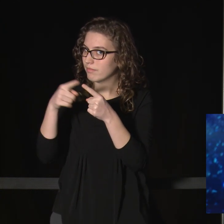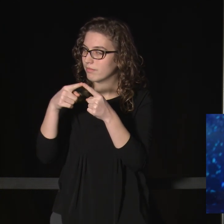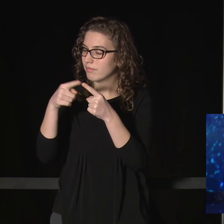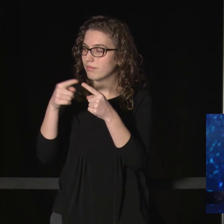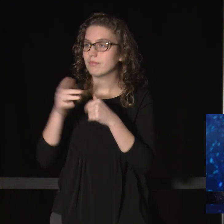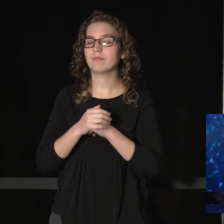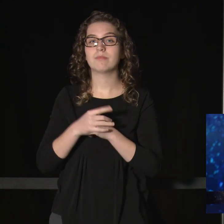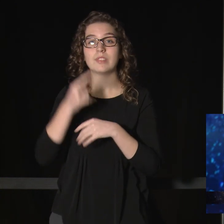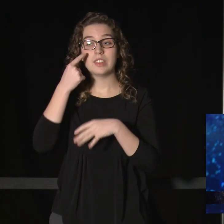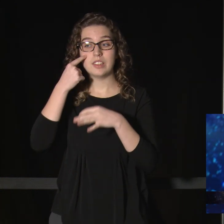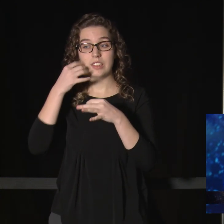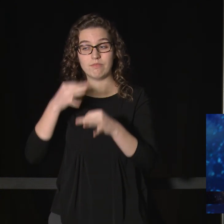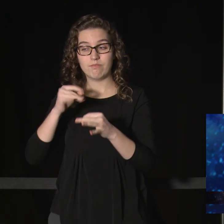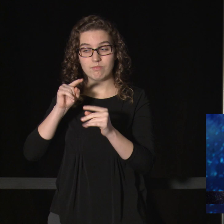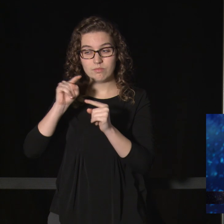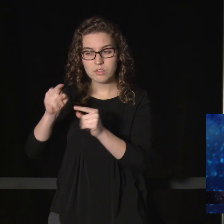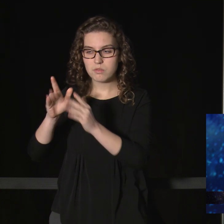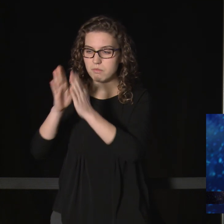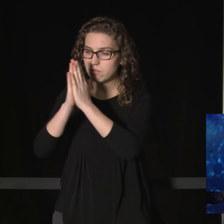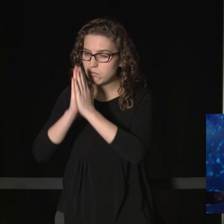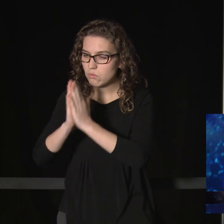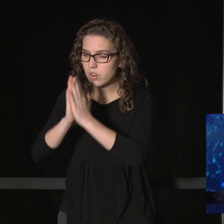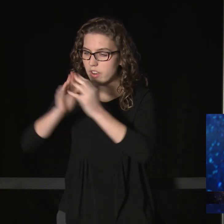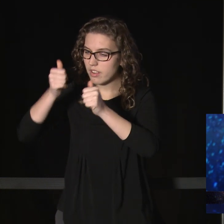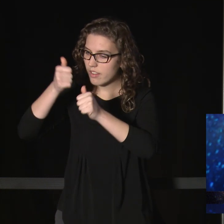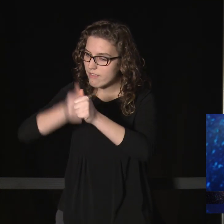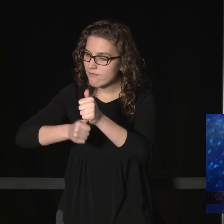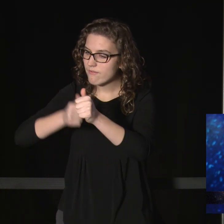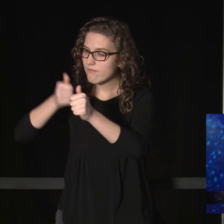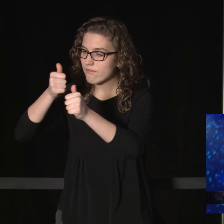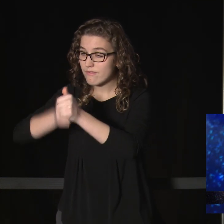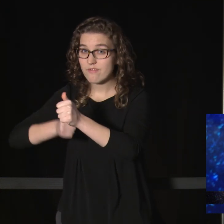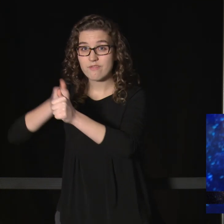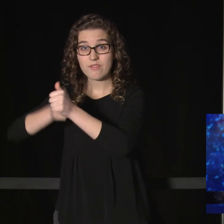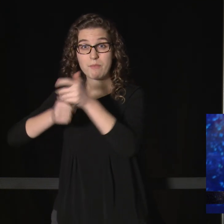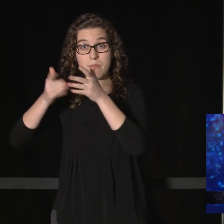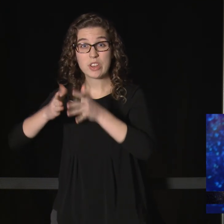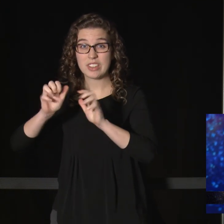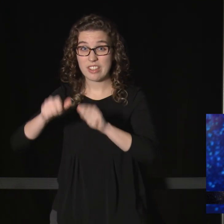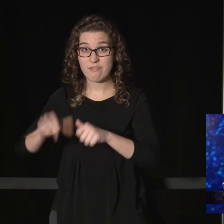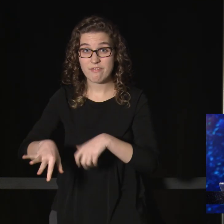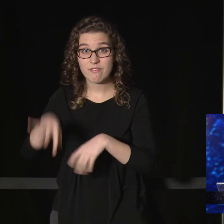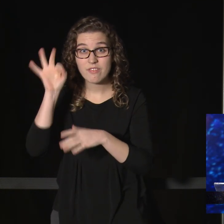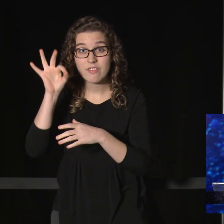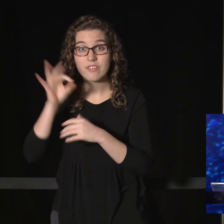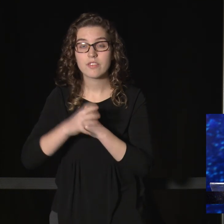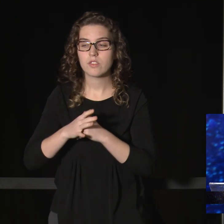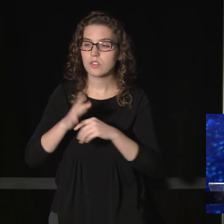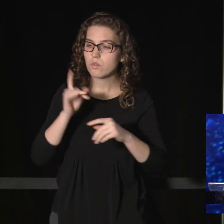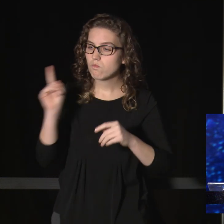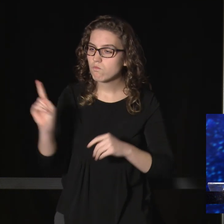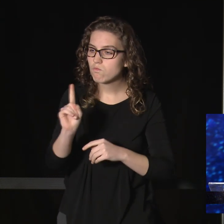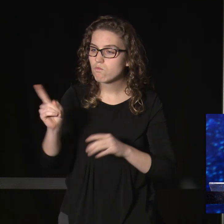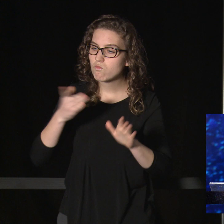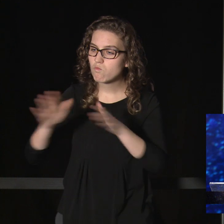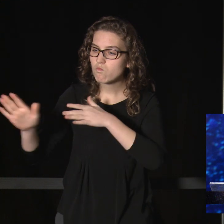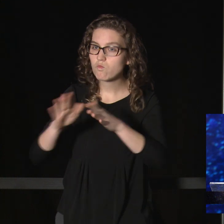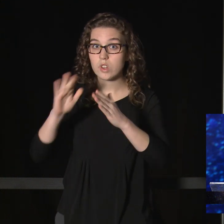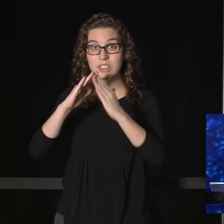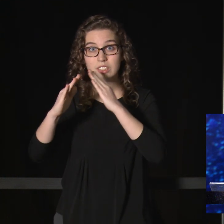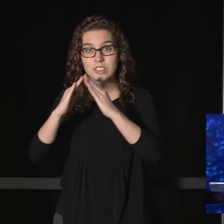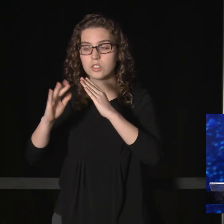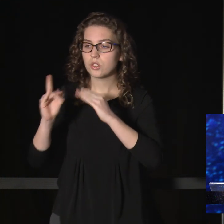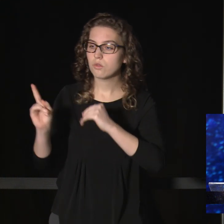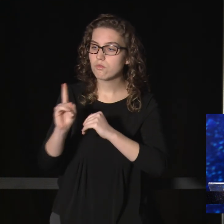decided that we are going to go there and we're going to pray for every single person we can find. We're going to walk around the cities, we're going to walk around that island, and